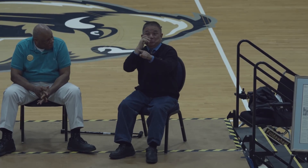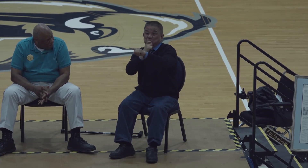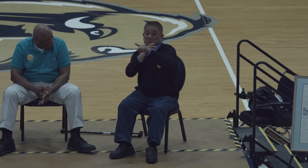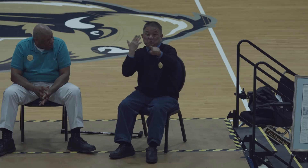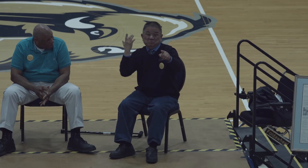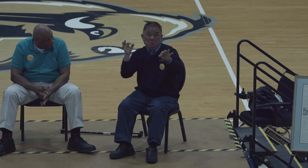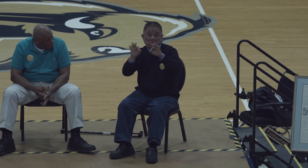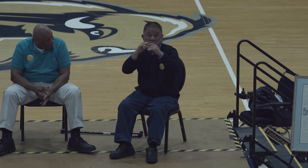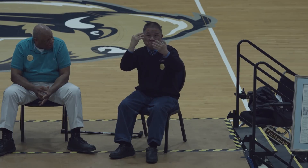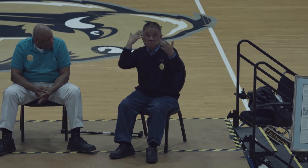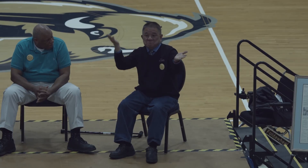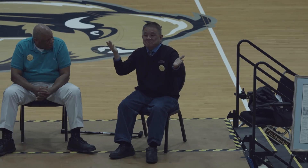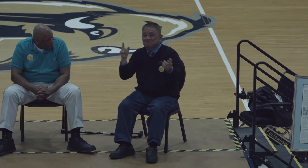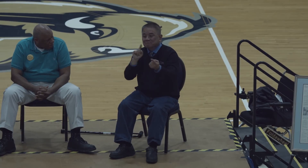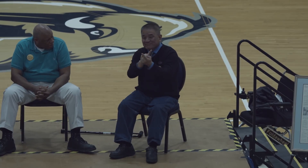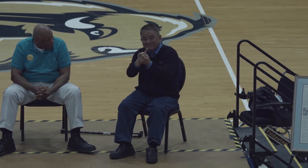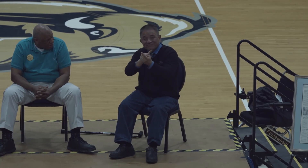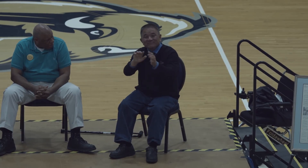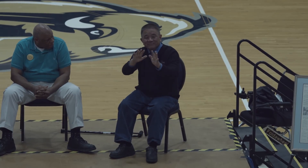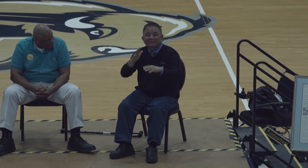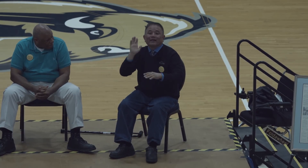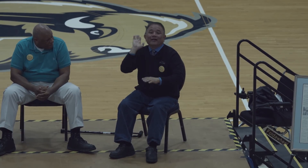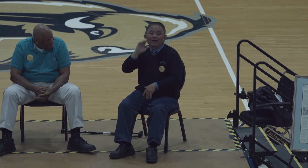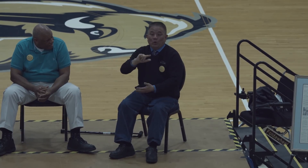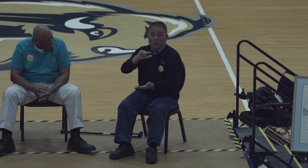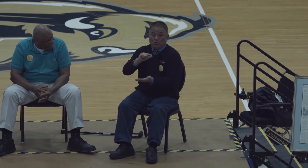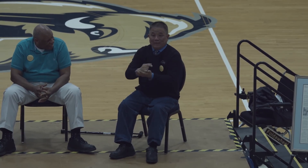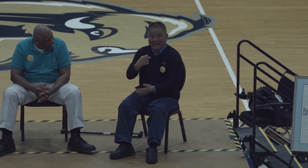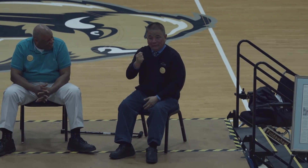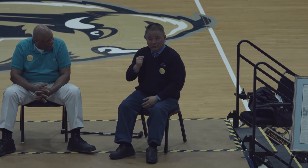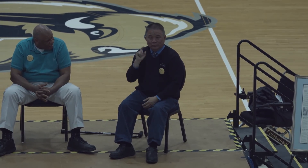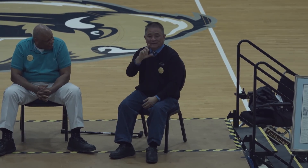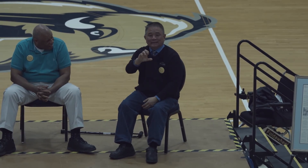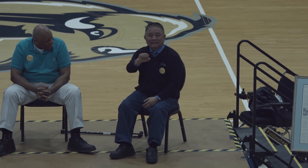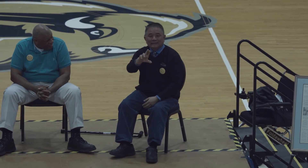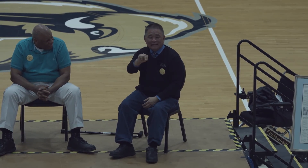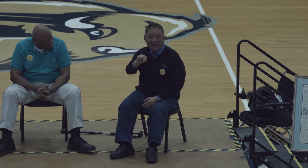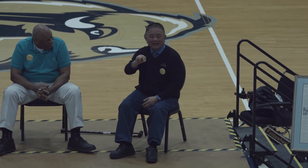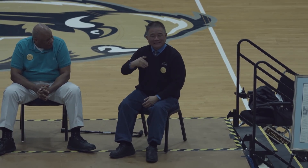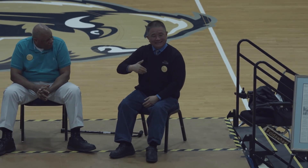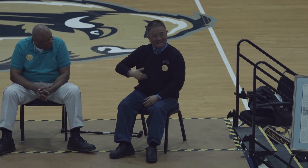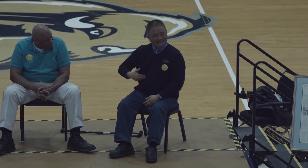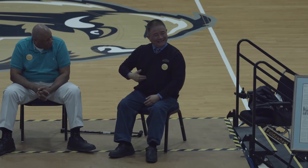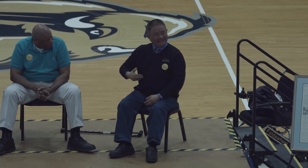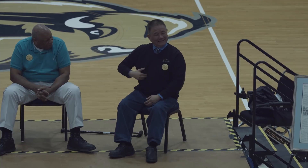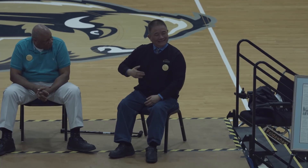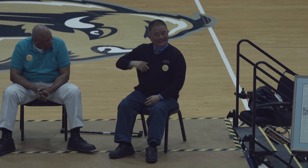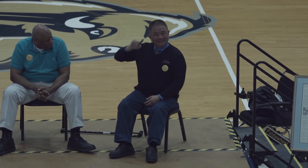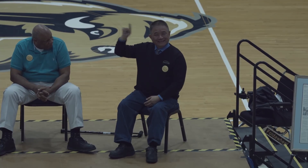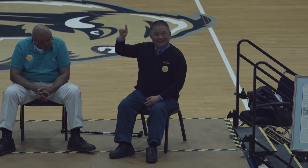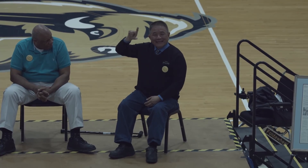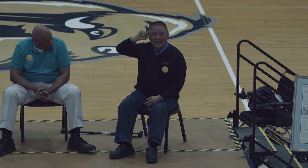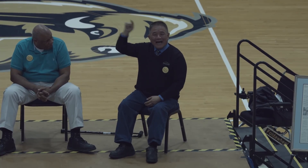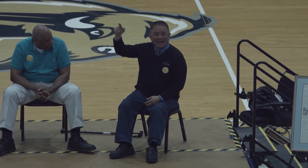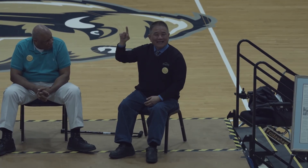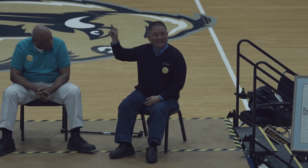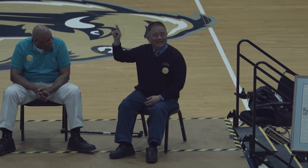all of these folks. I don't know if you know these names, but it was amazing meeting them. Then graduated high school, went to CSUN for a while,